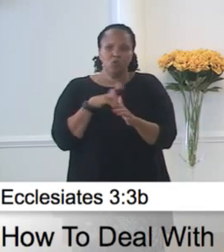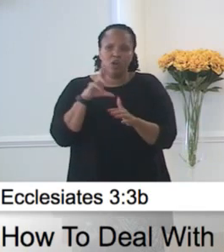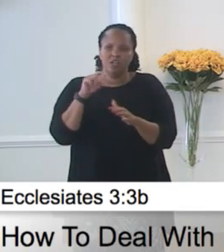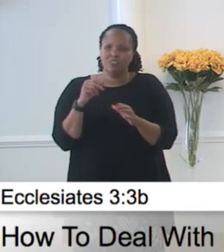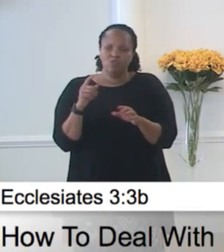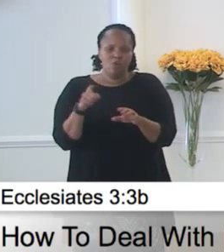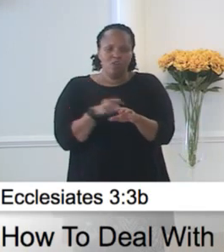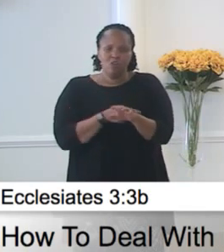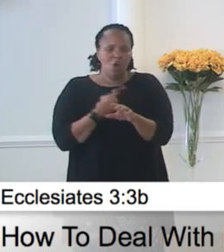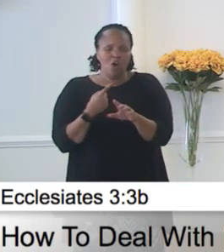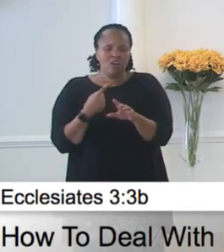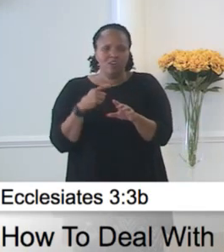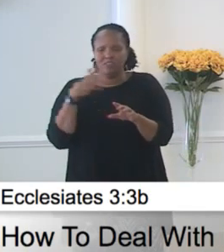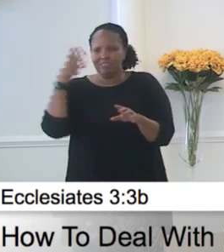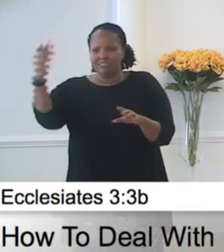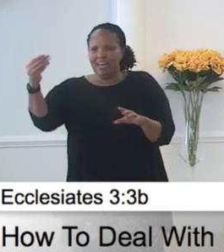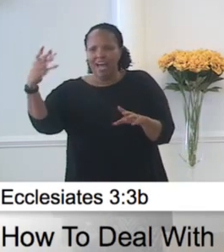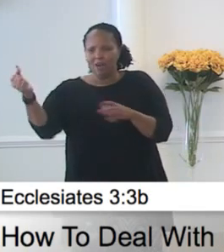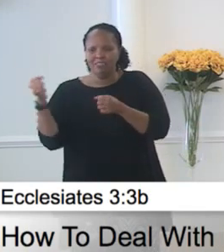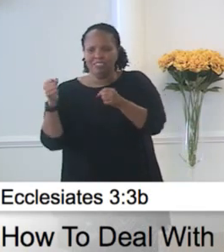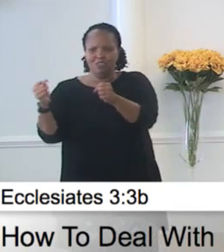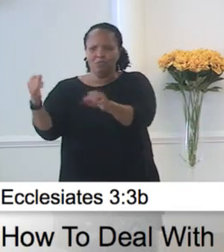streets.